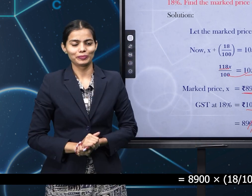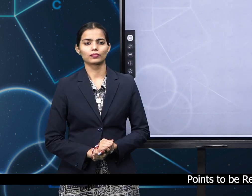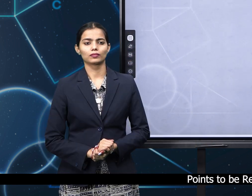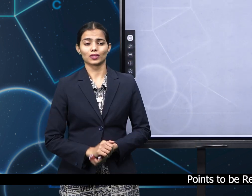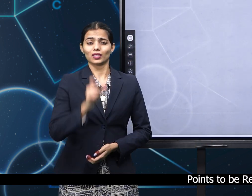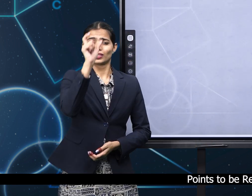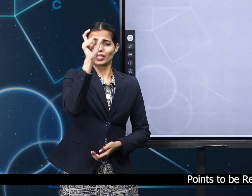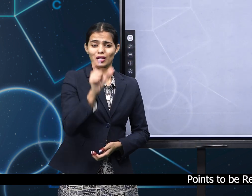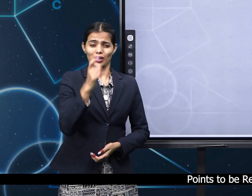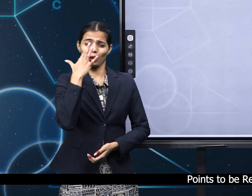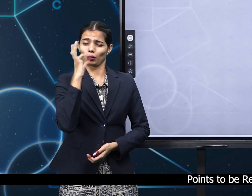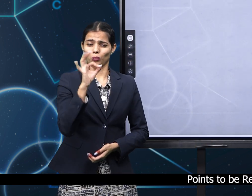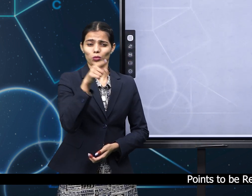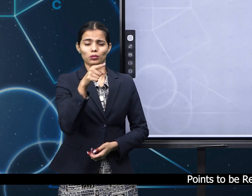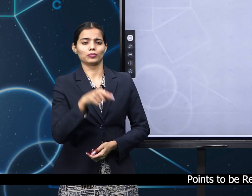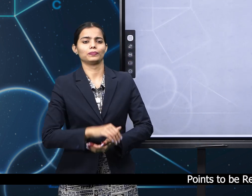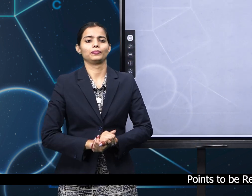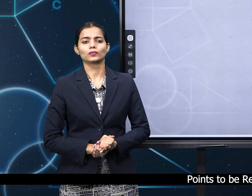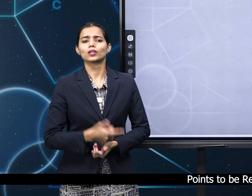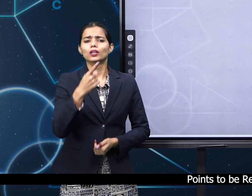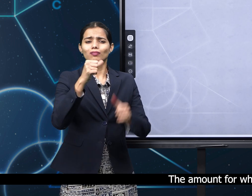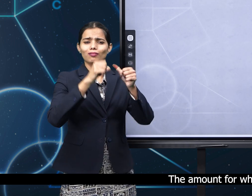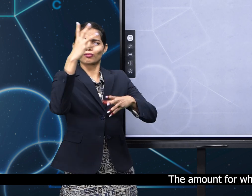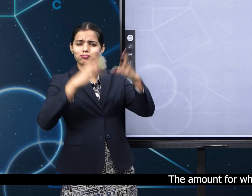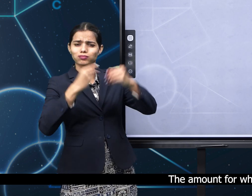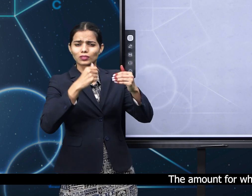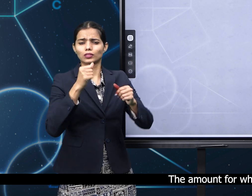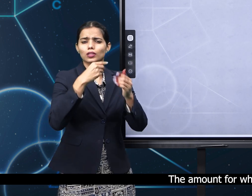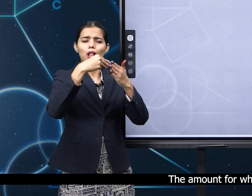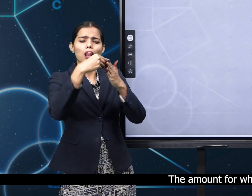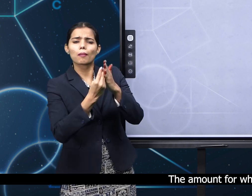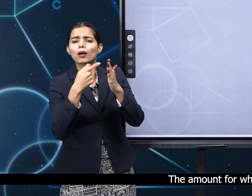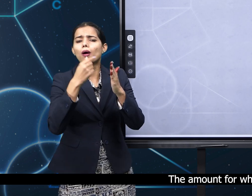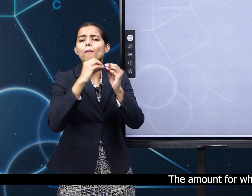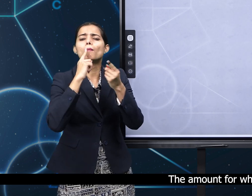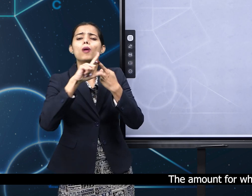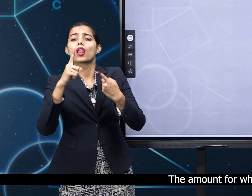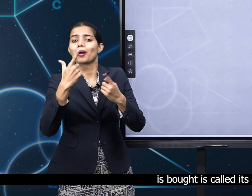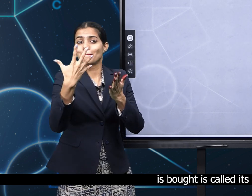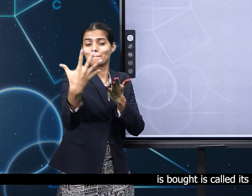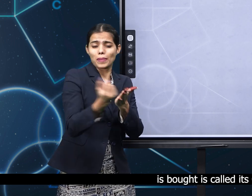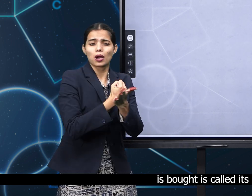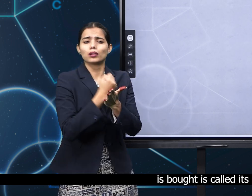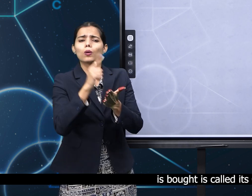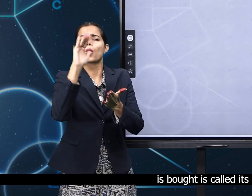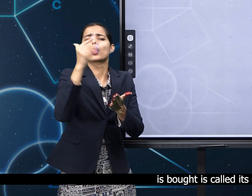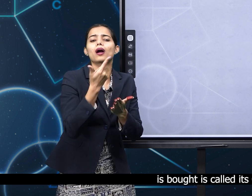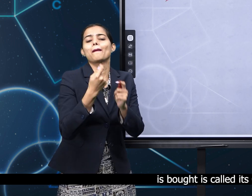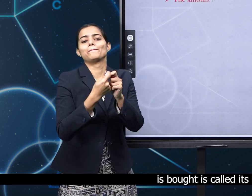Points to be remember, the amount for which an article is bought is called its cost price